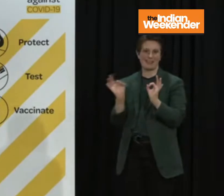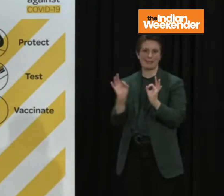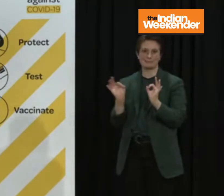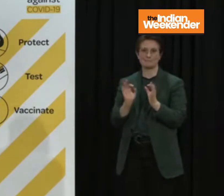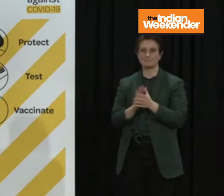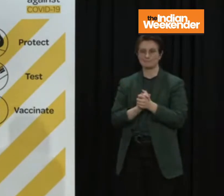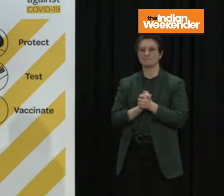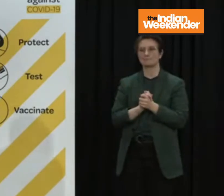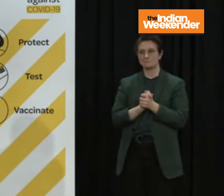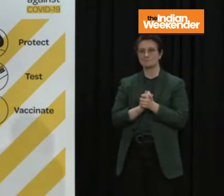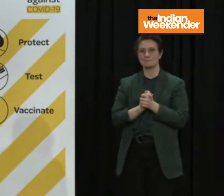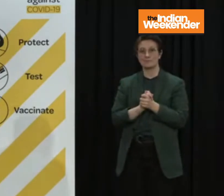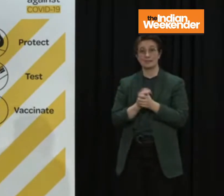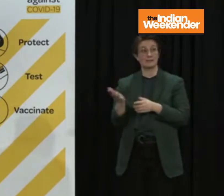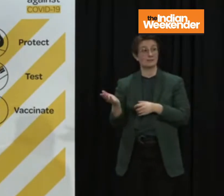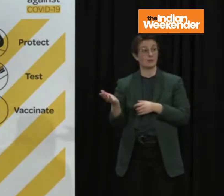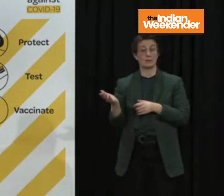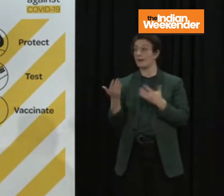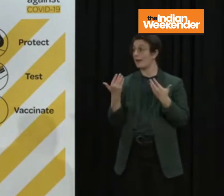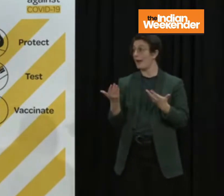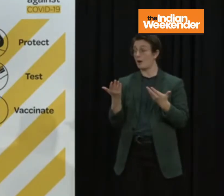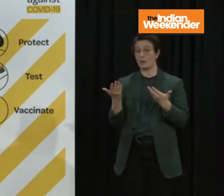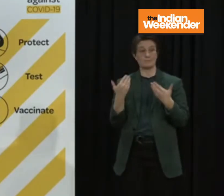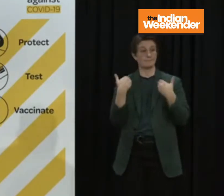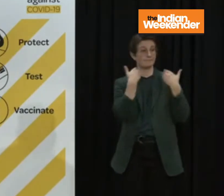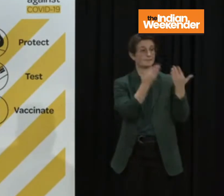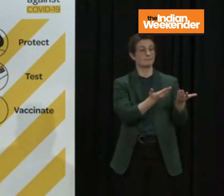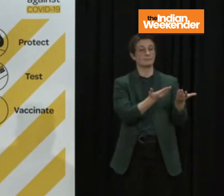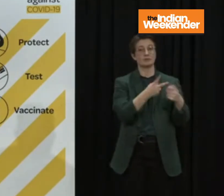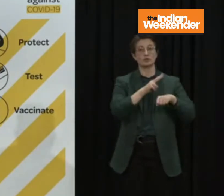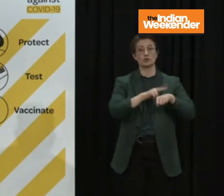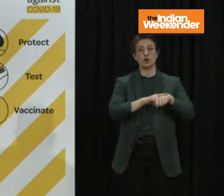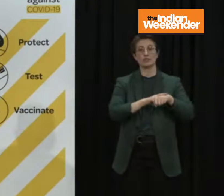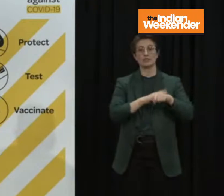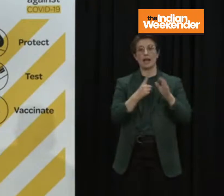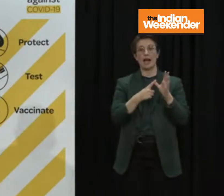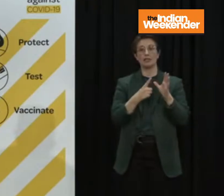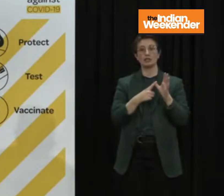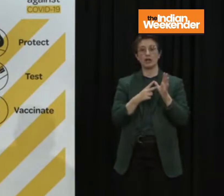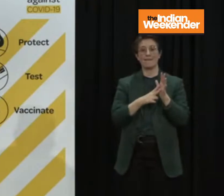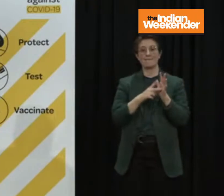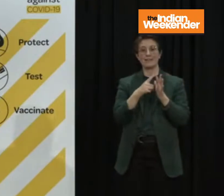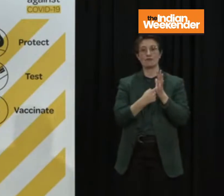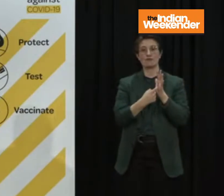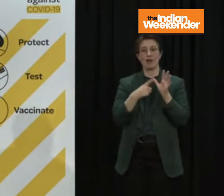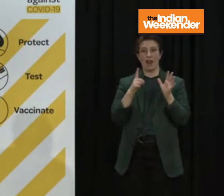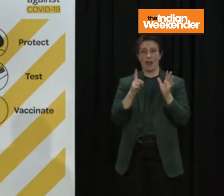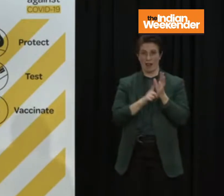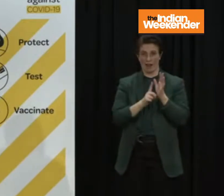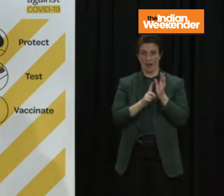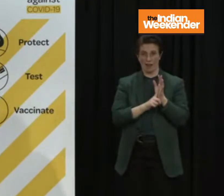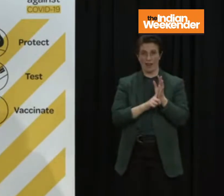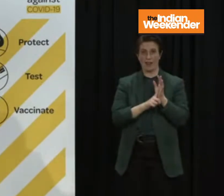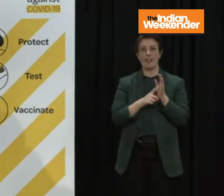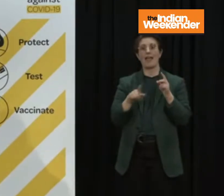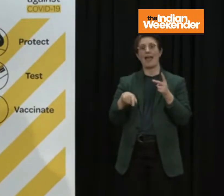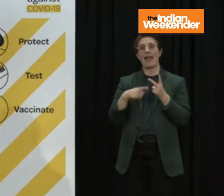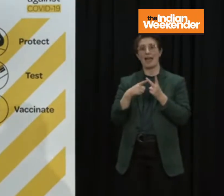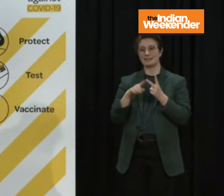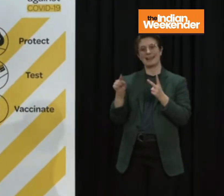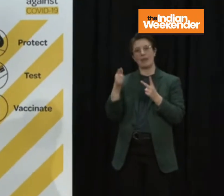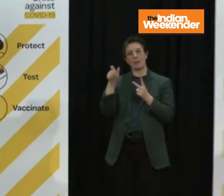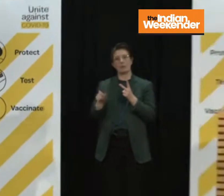to Dr. Verrall and Professor Murdoch, and they're going to give you an update on testing, and then I'm sure that they will also take your questions. Thanks,